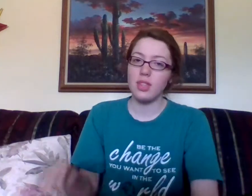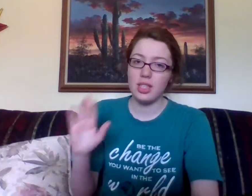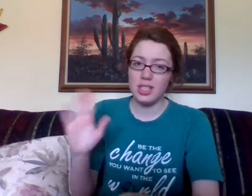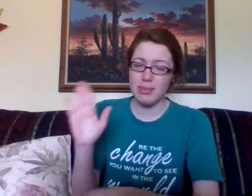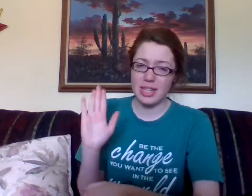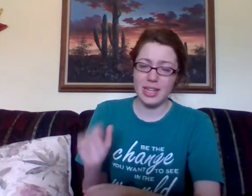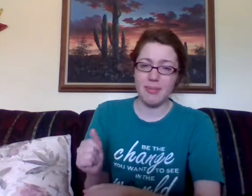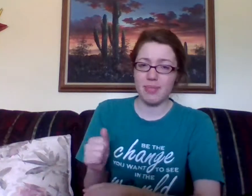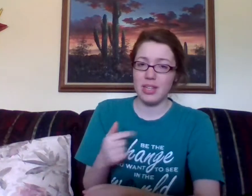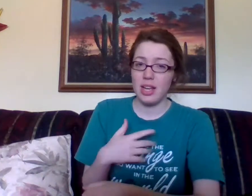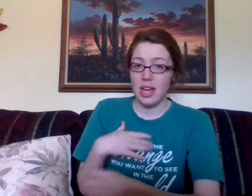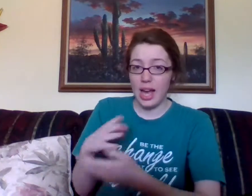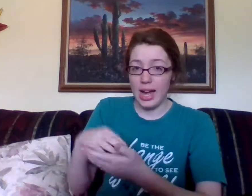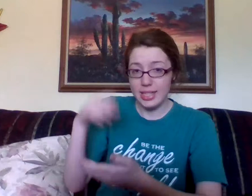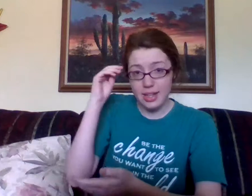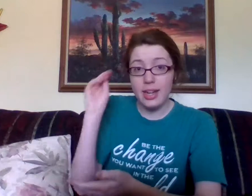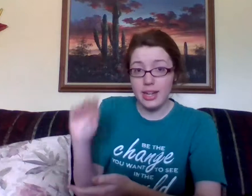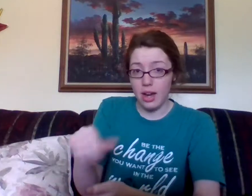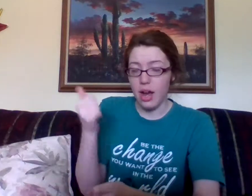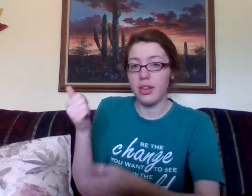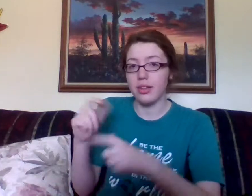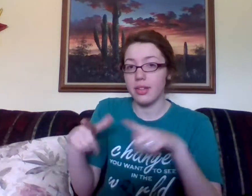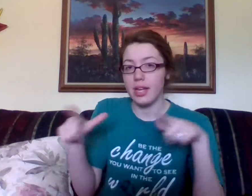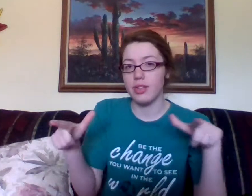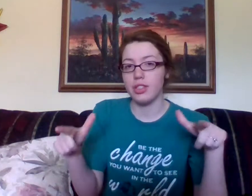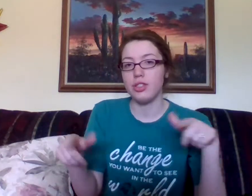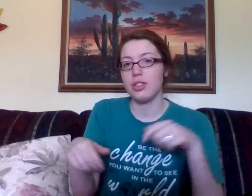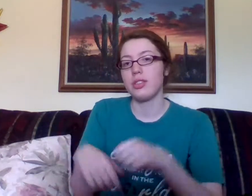And just to be clear, I studied other languages,